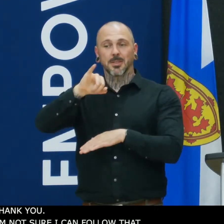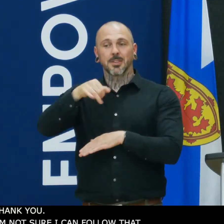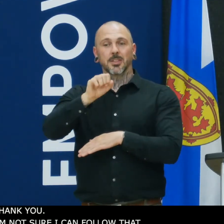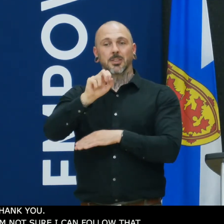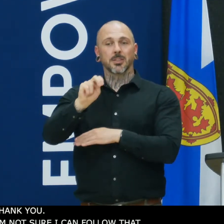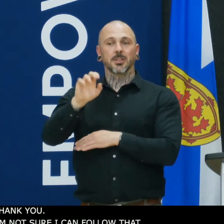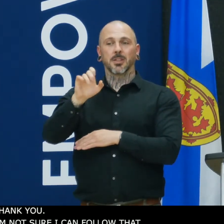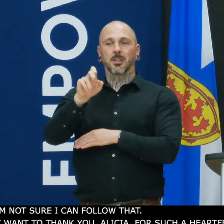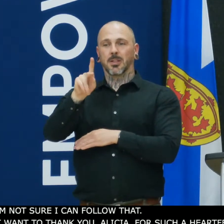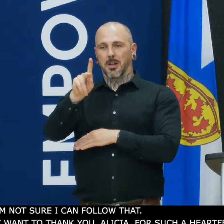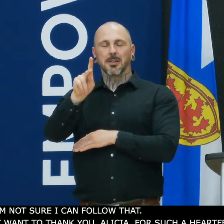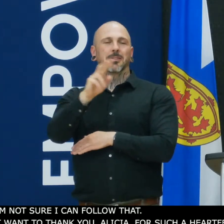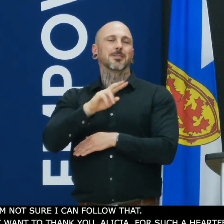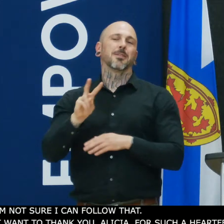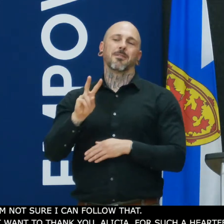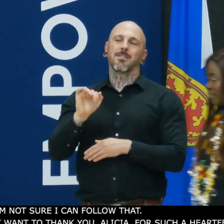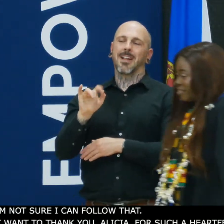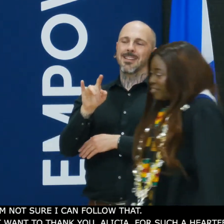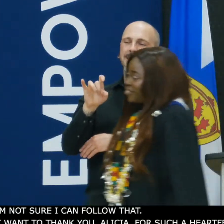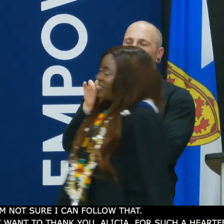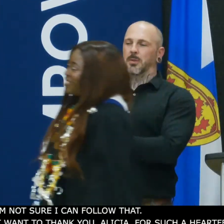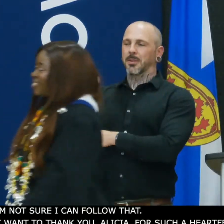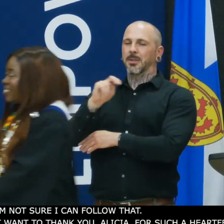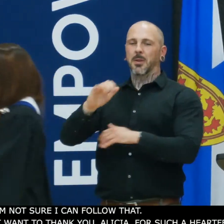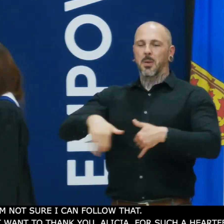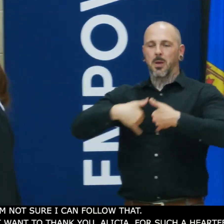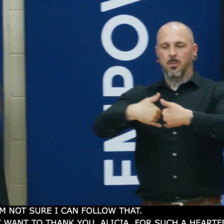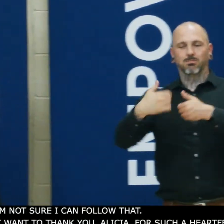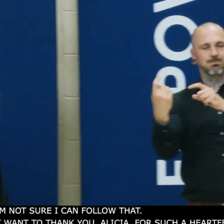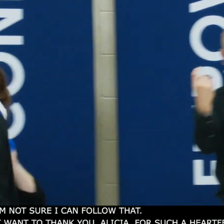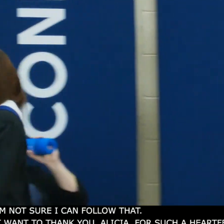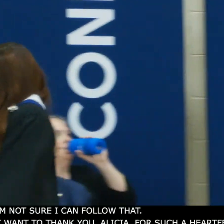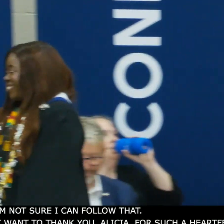Clark to present the valedictorian award.